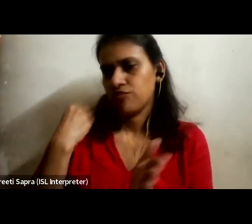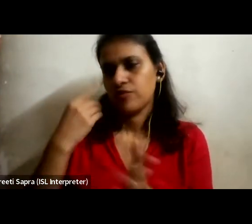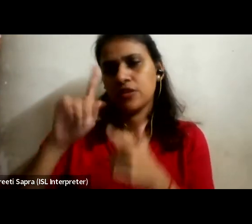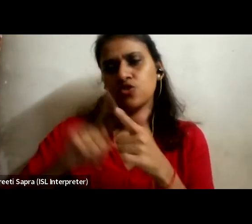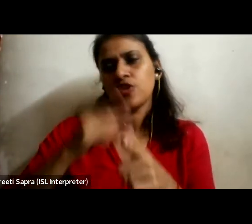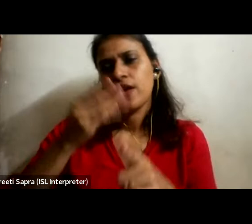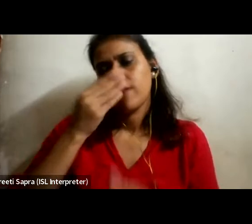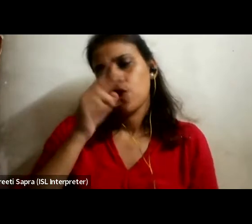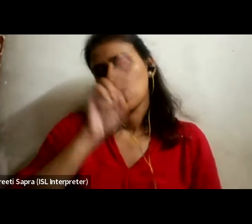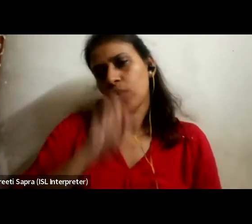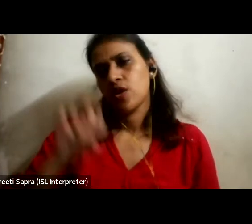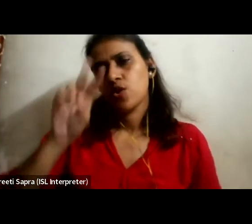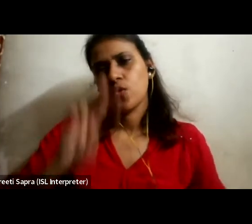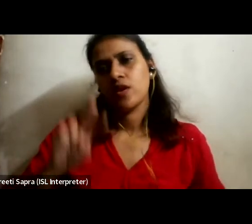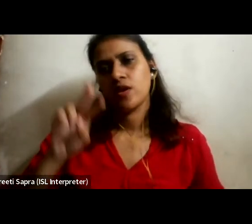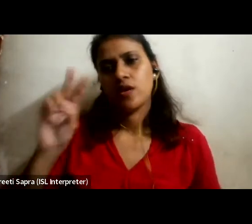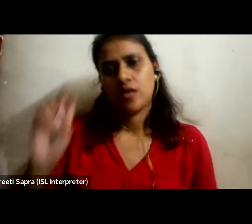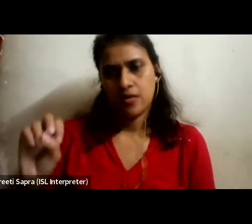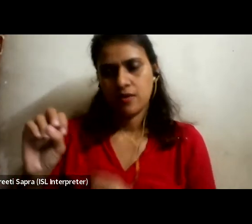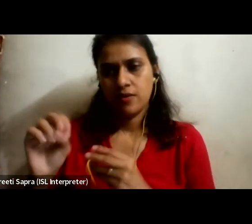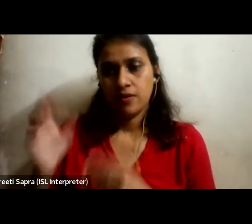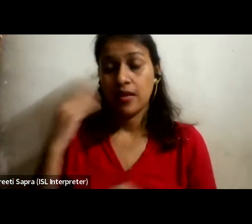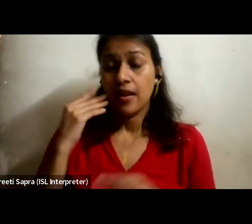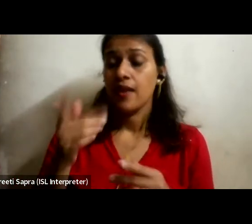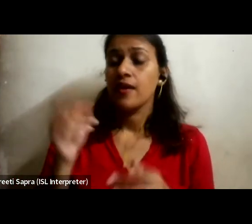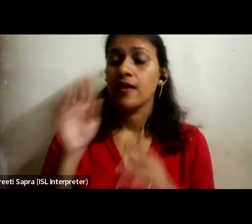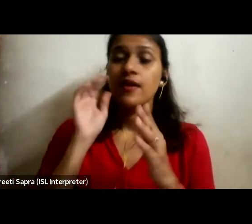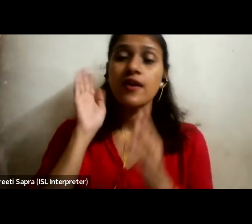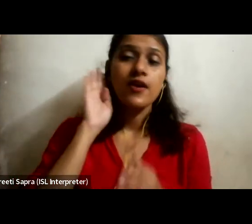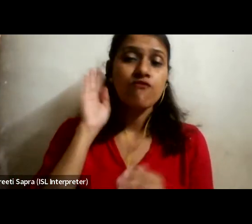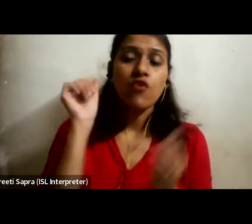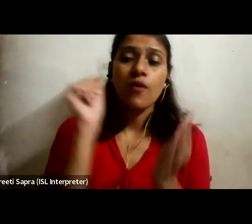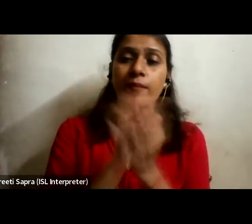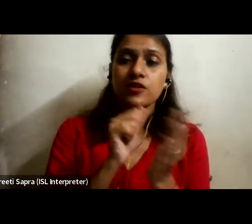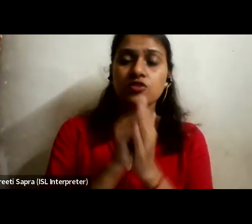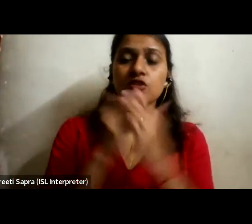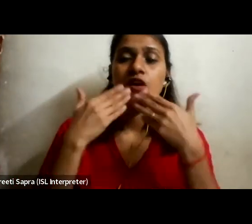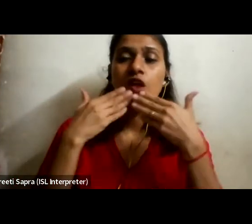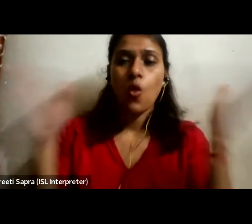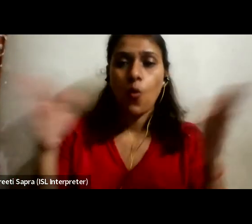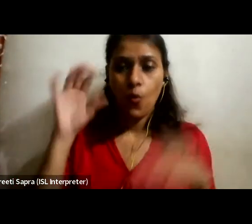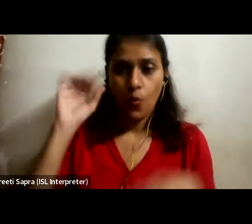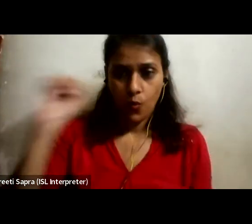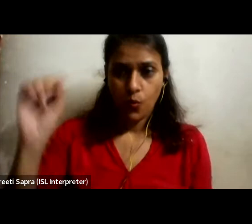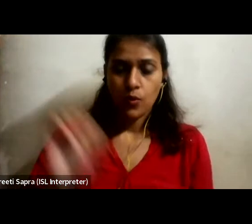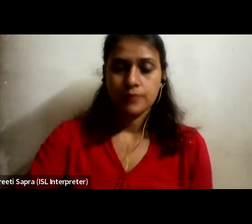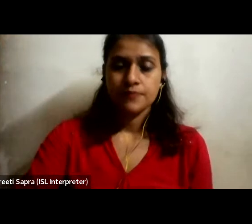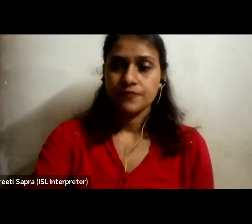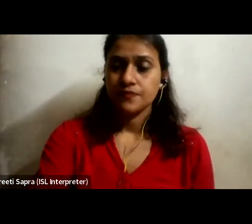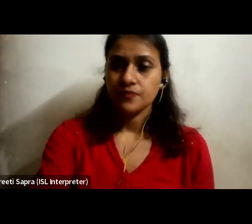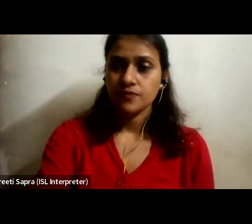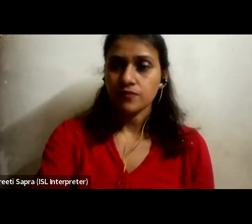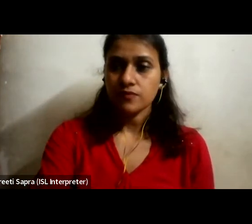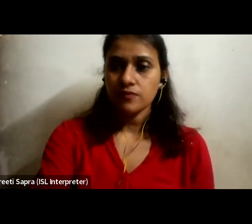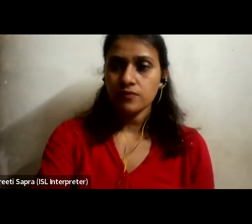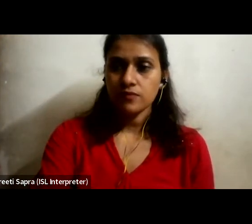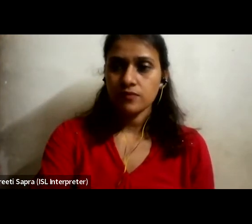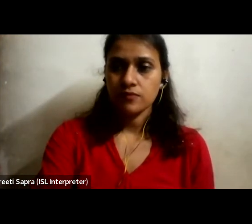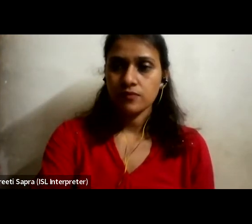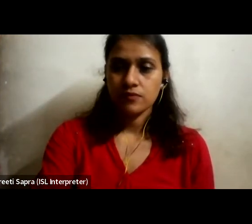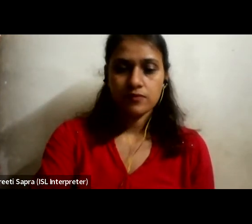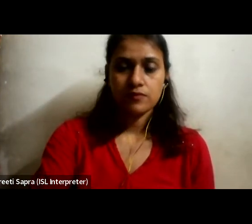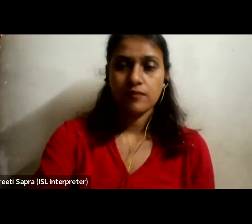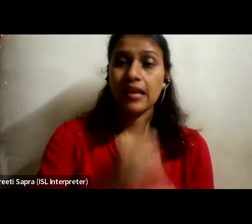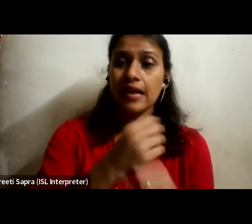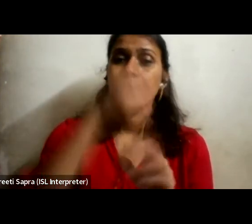Put forward by the Ministry of Communications and Information. And essentially, it also gives guidance to private sector organizations